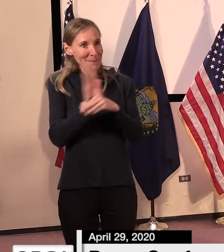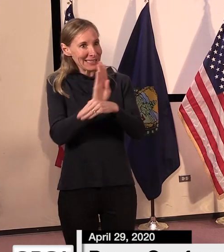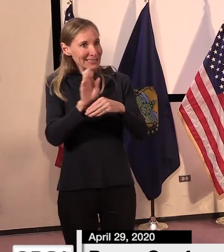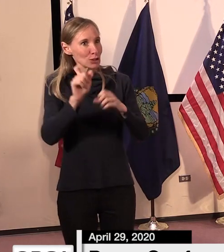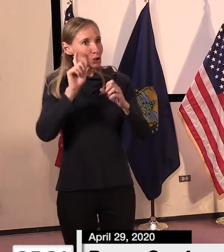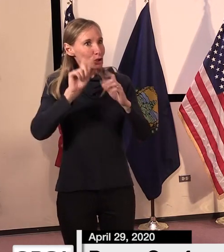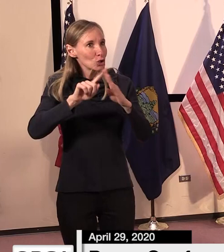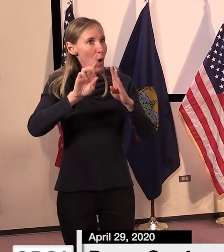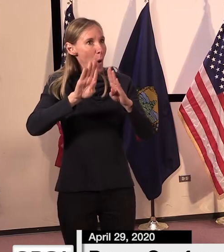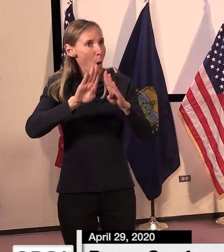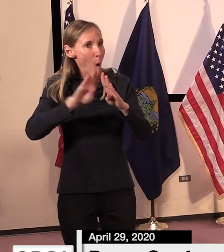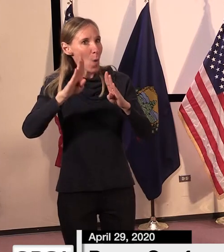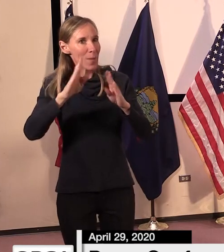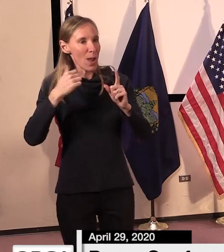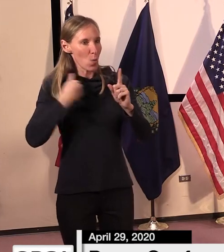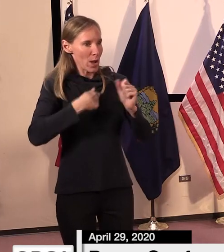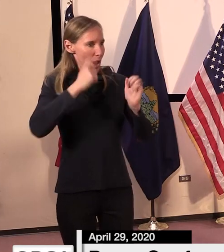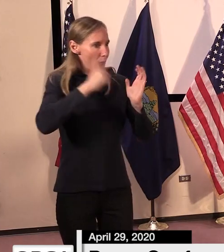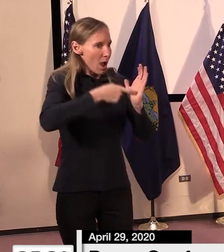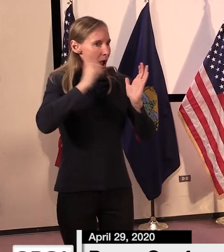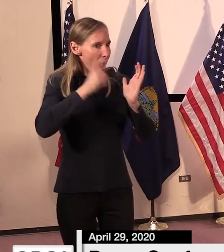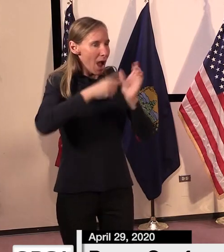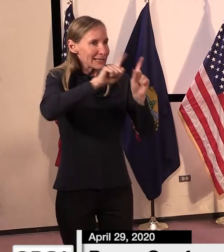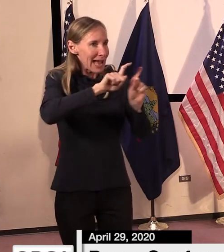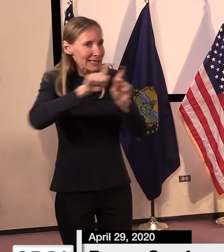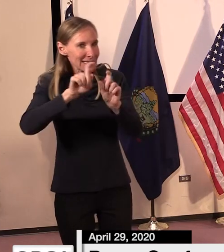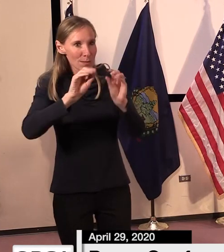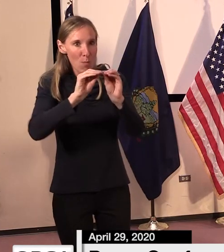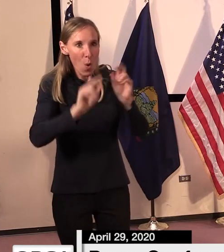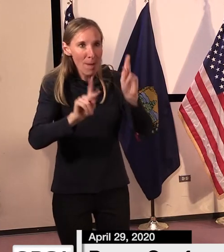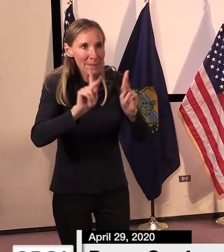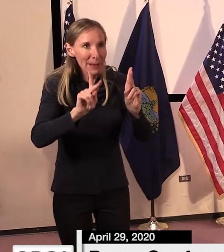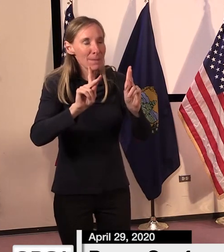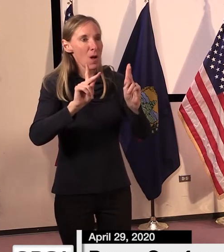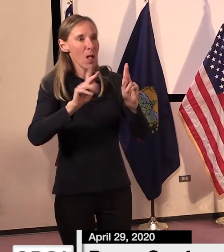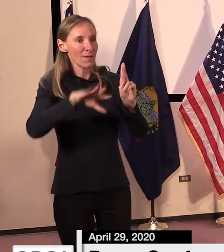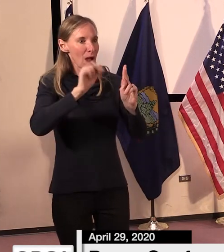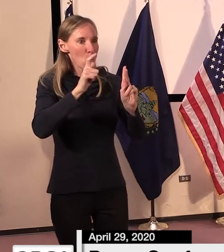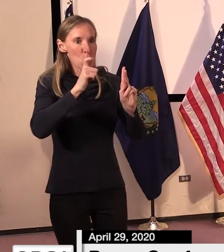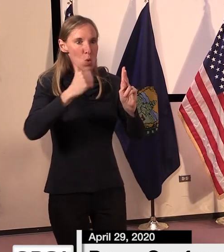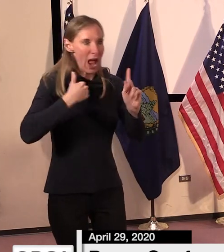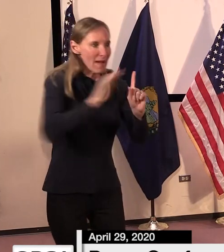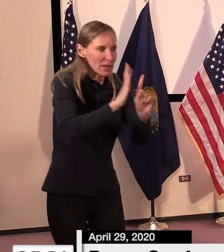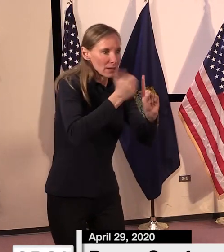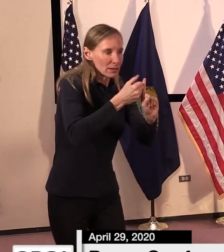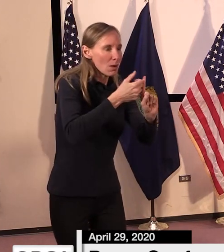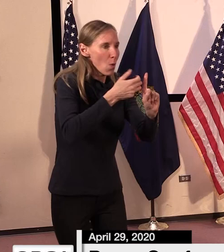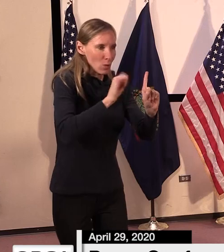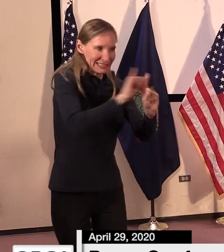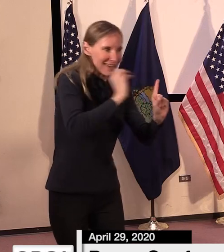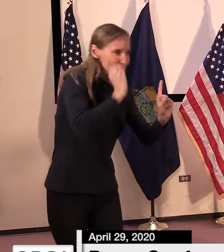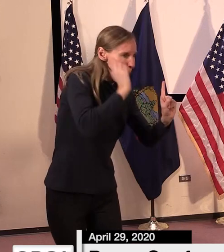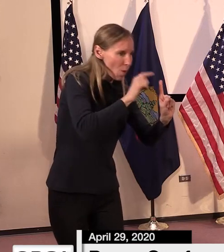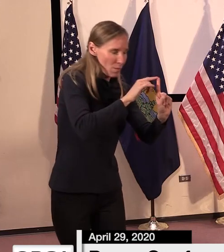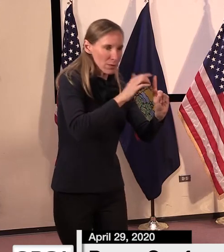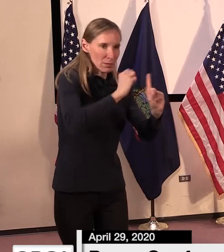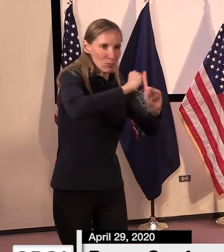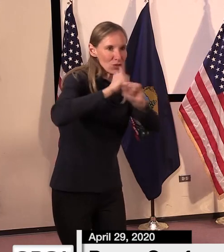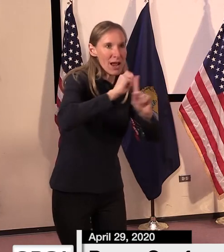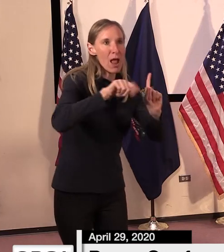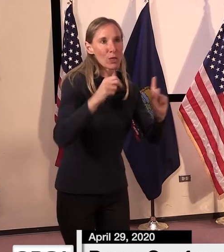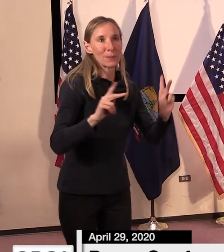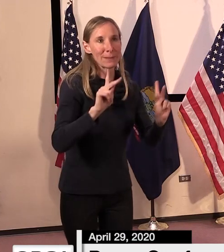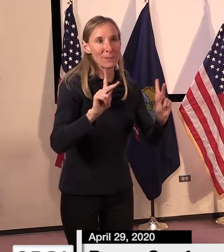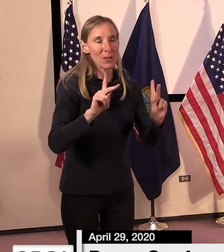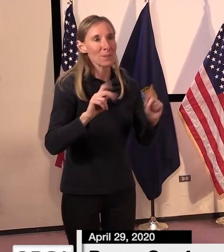identify and isolate outbreaks. If you think of this whole pandemic as a forest fire,